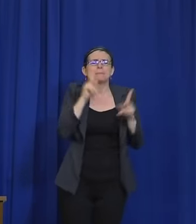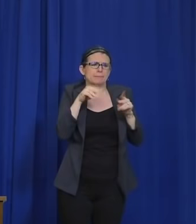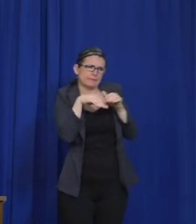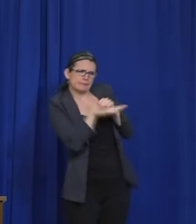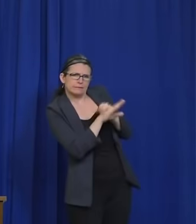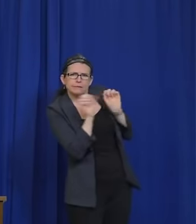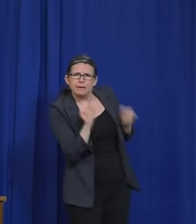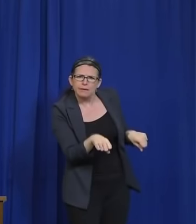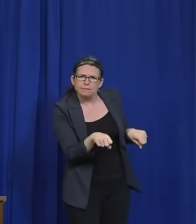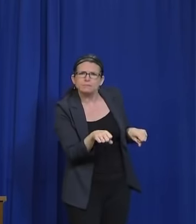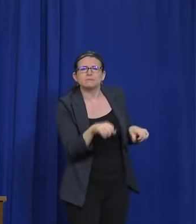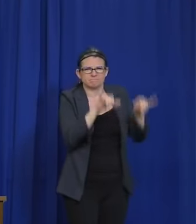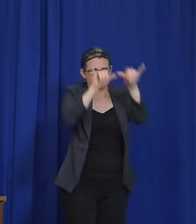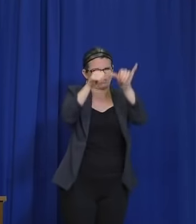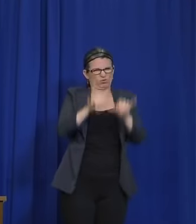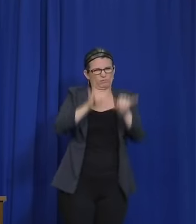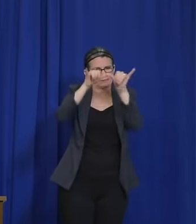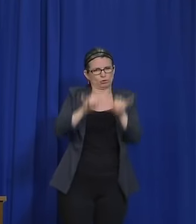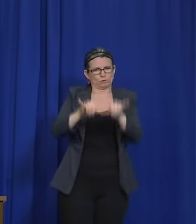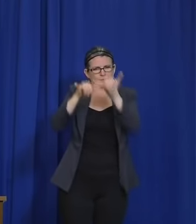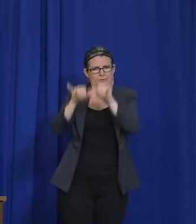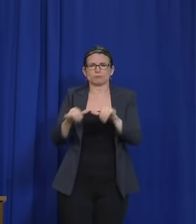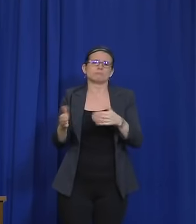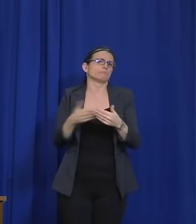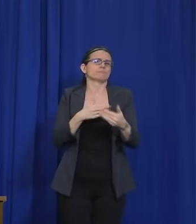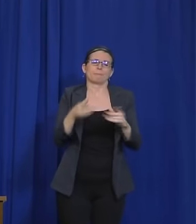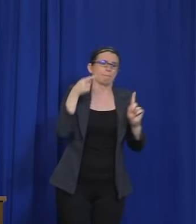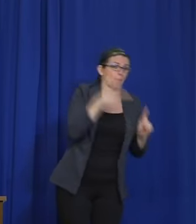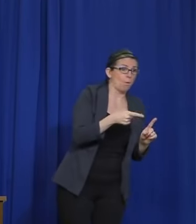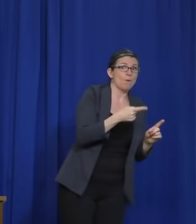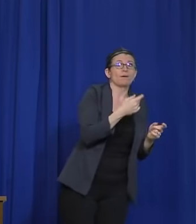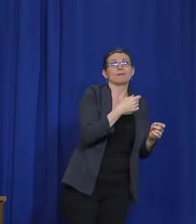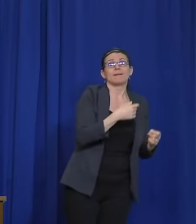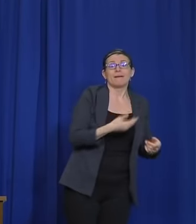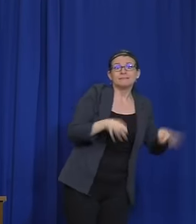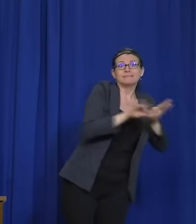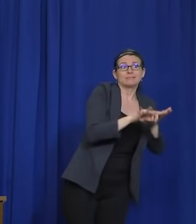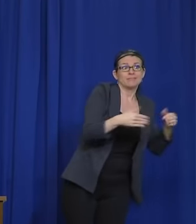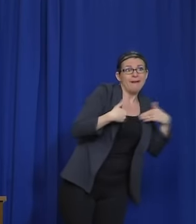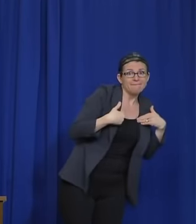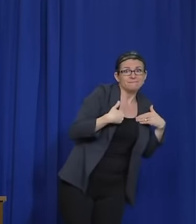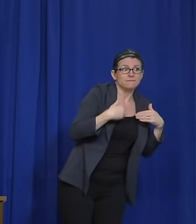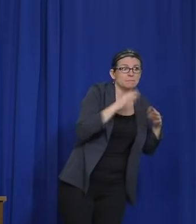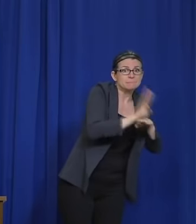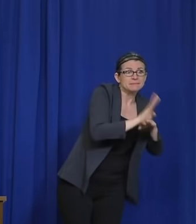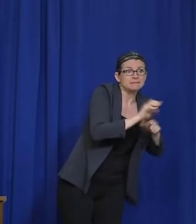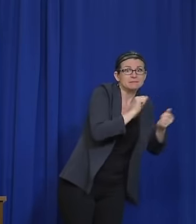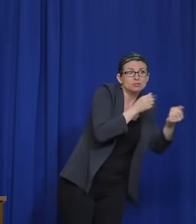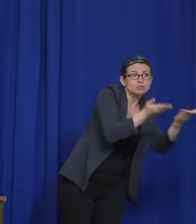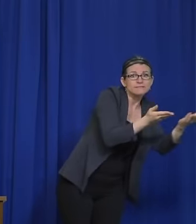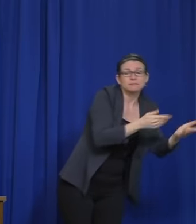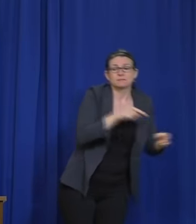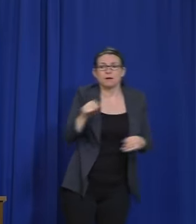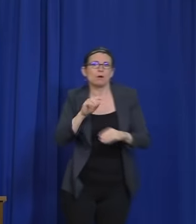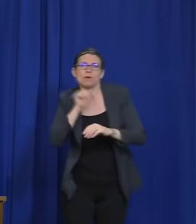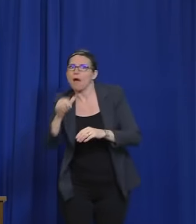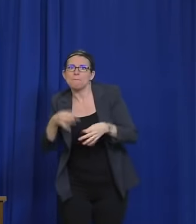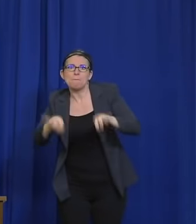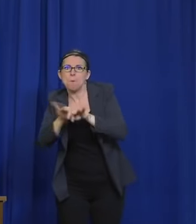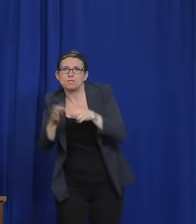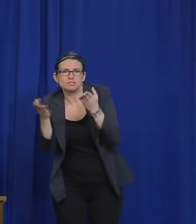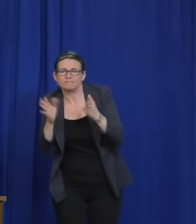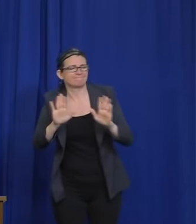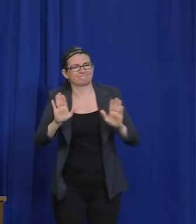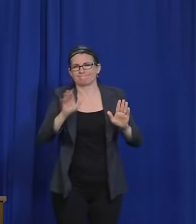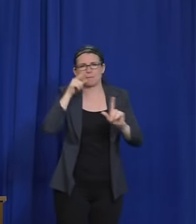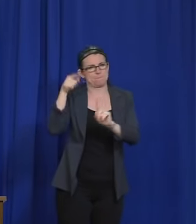operate safely, even in some limited, maybe non-traditional fashion, by minimizing in-person